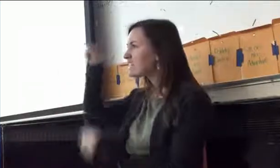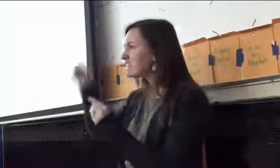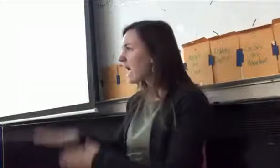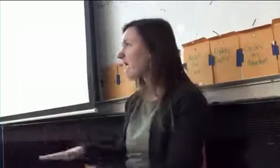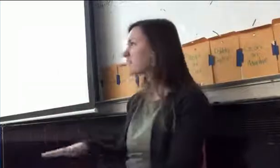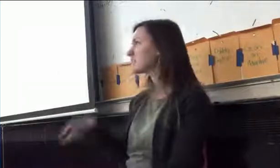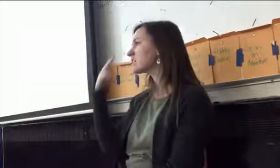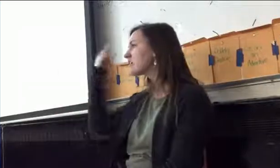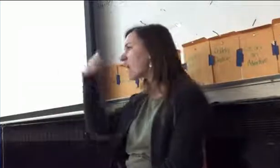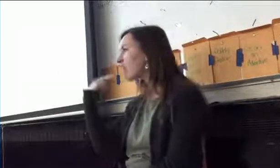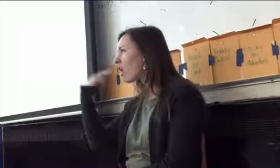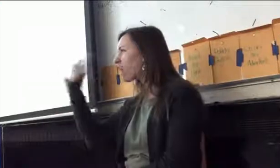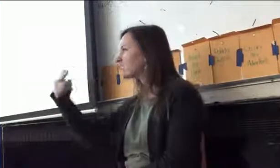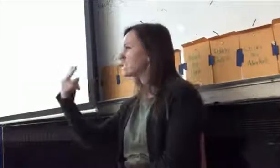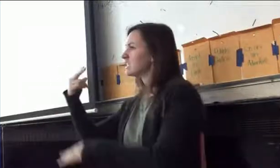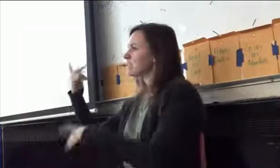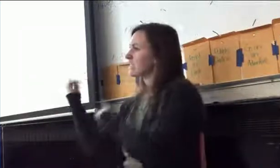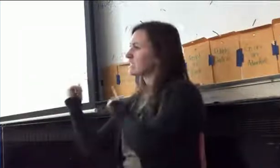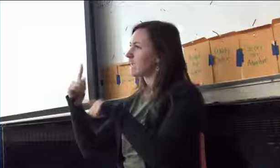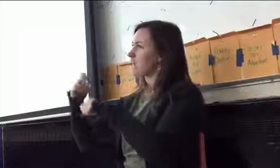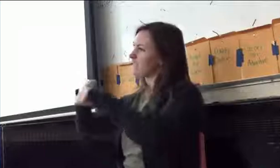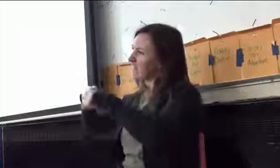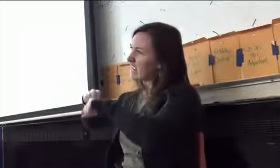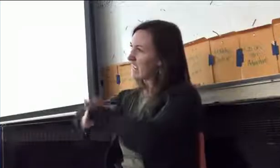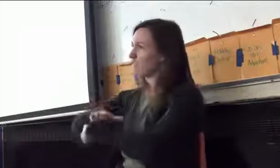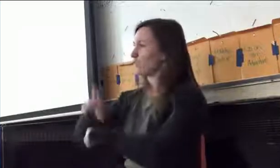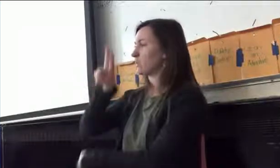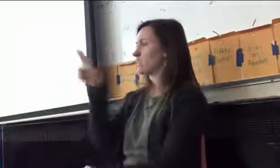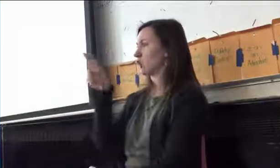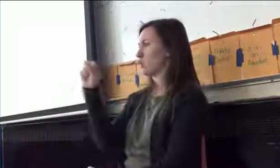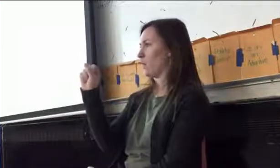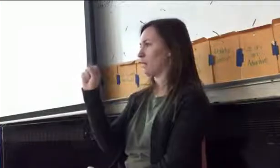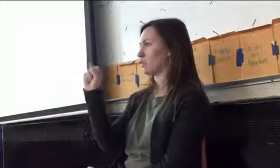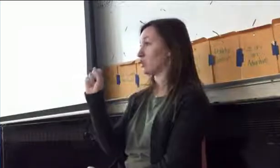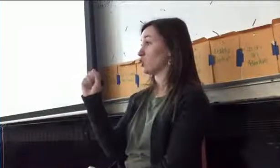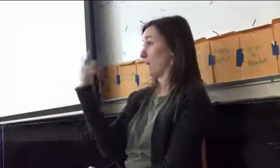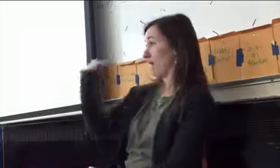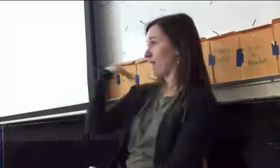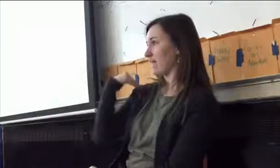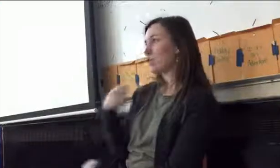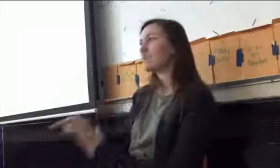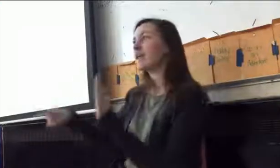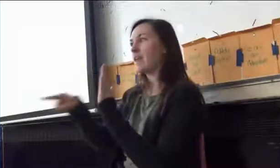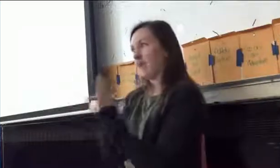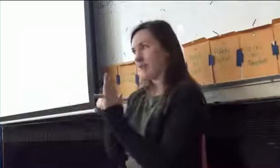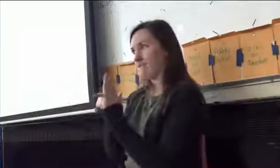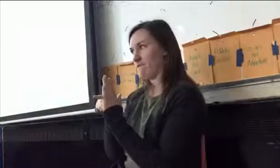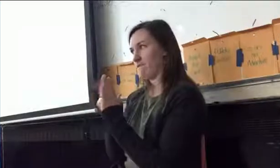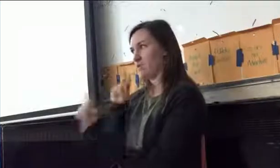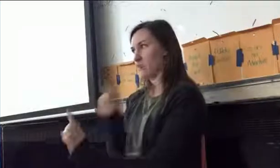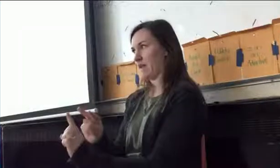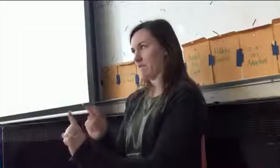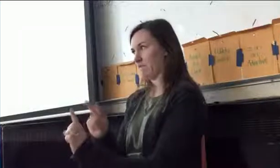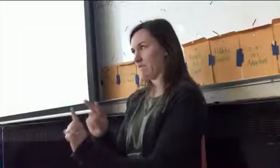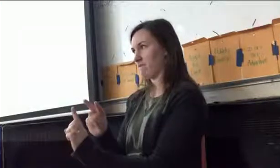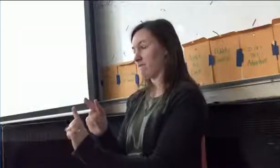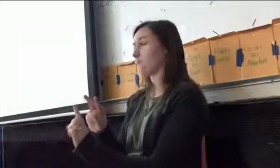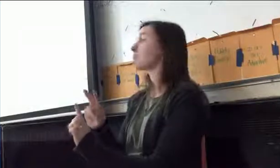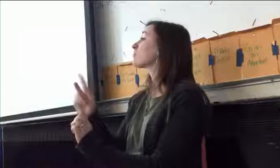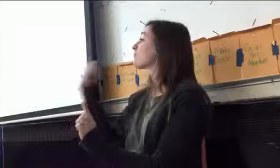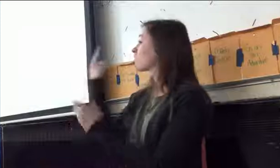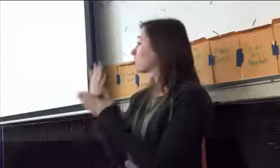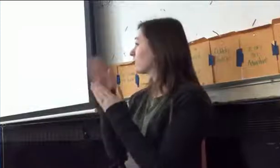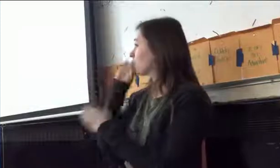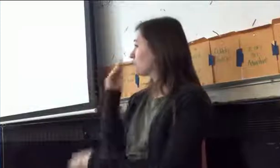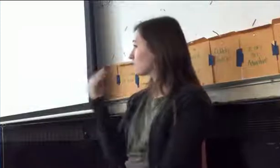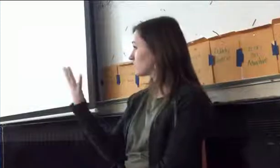Catholicism, things like that coming into the United States. Okay, listen. Now, one thing I will tell you of why this is